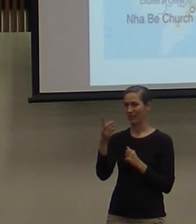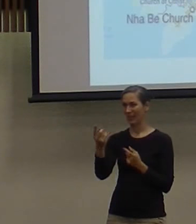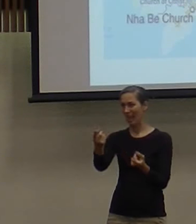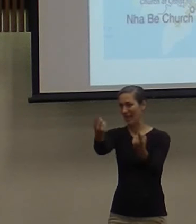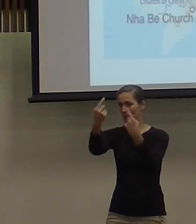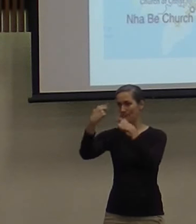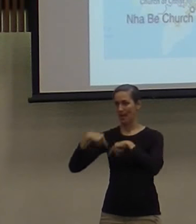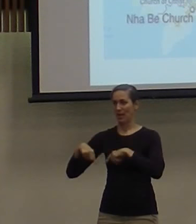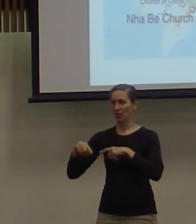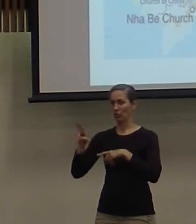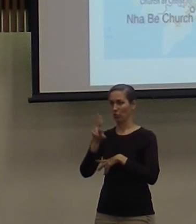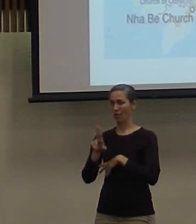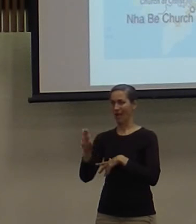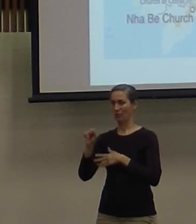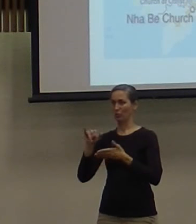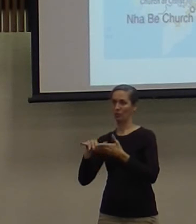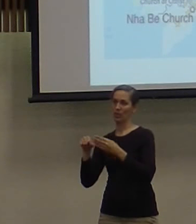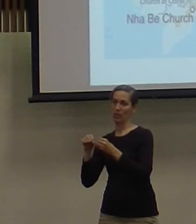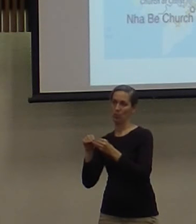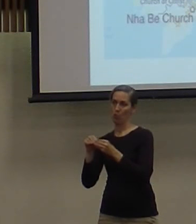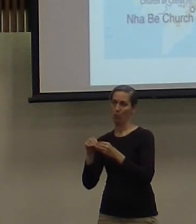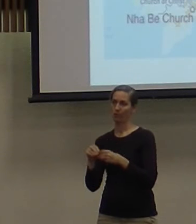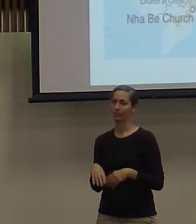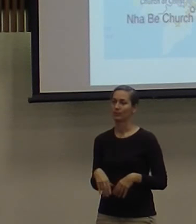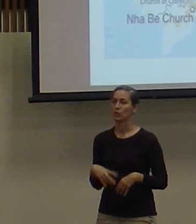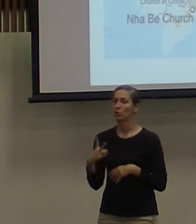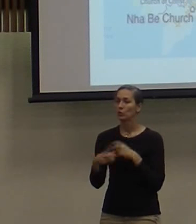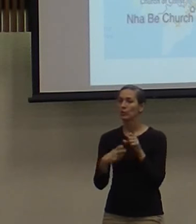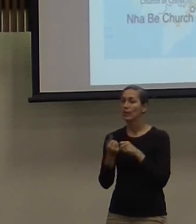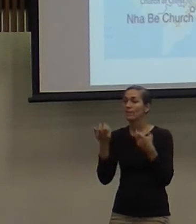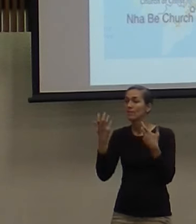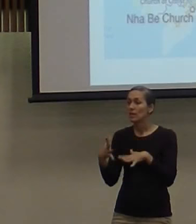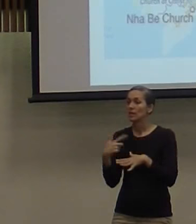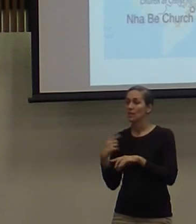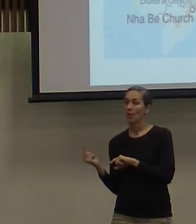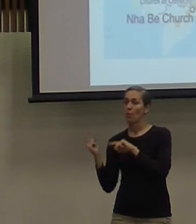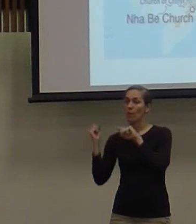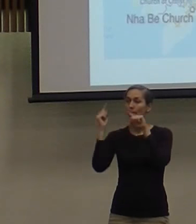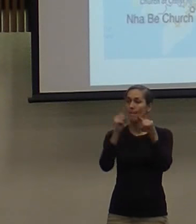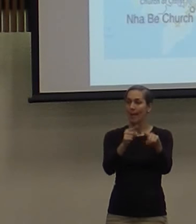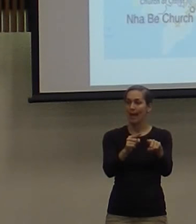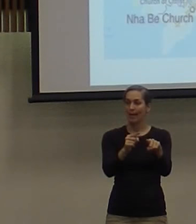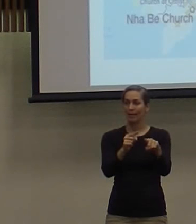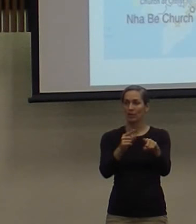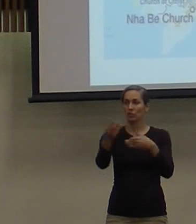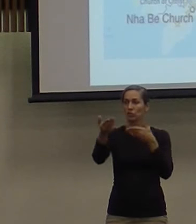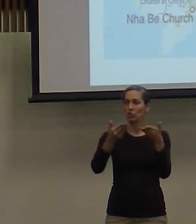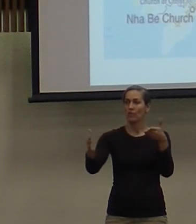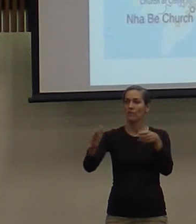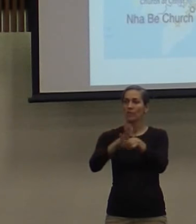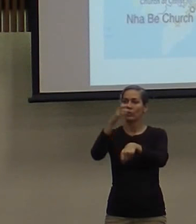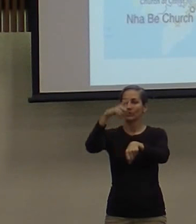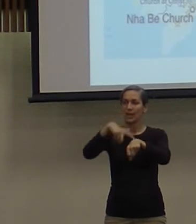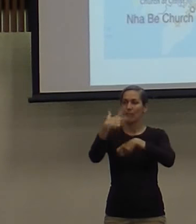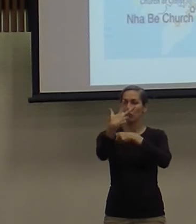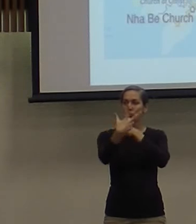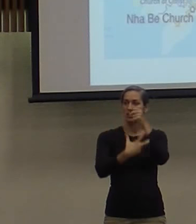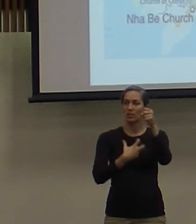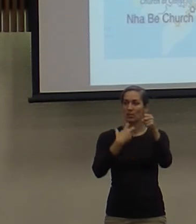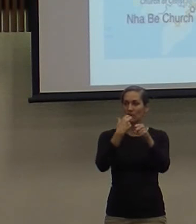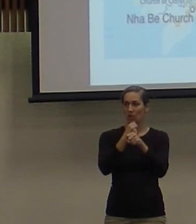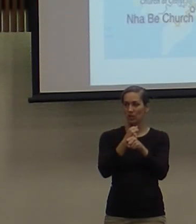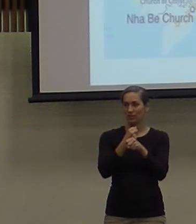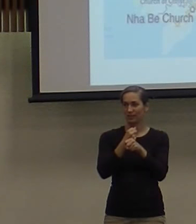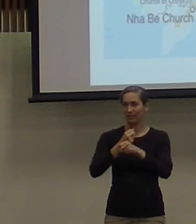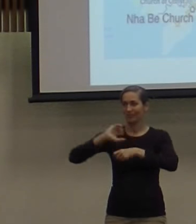So during 2 years, I went back to Vietnam and served full time for 2 years and established